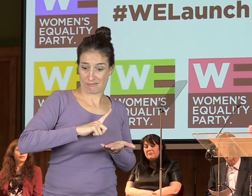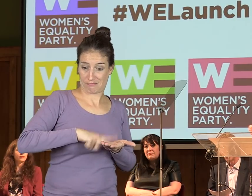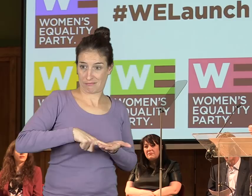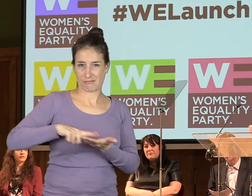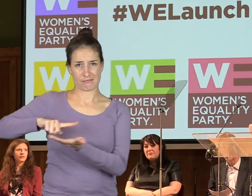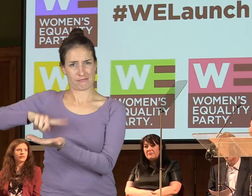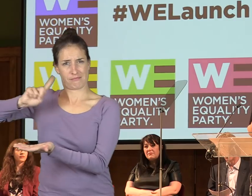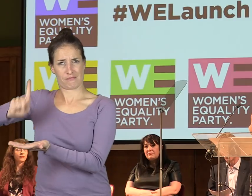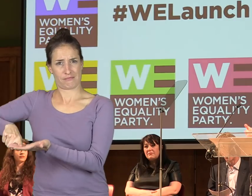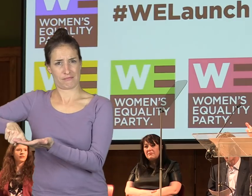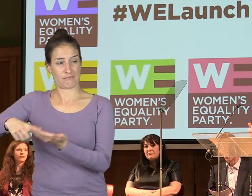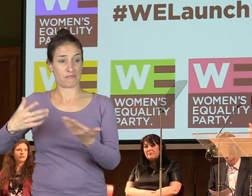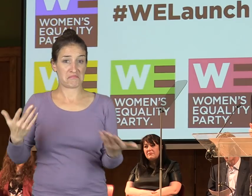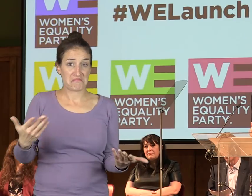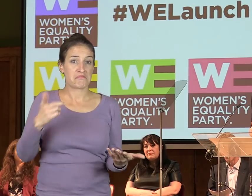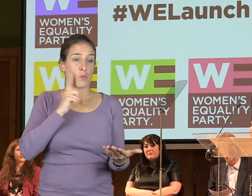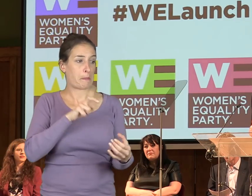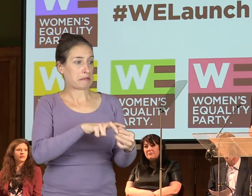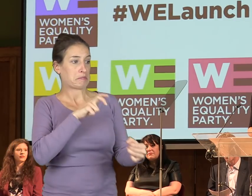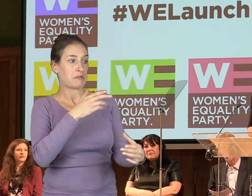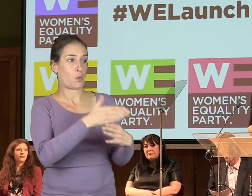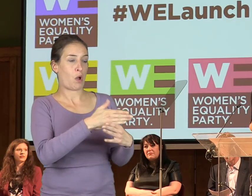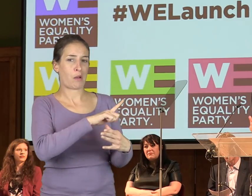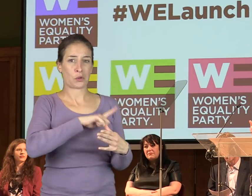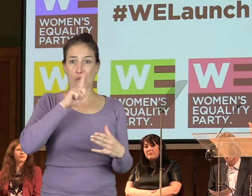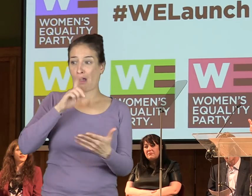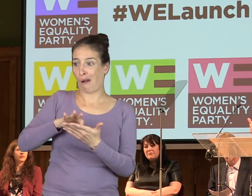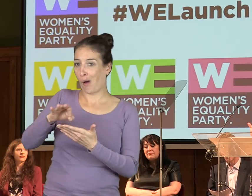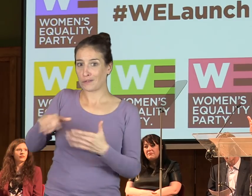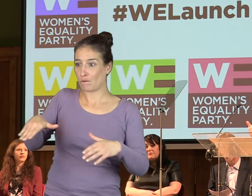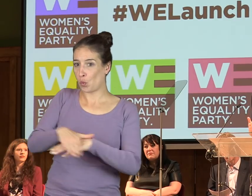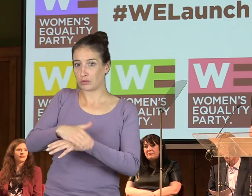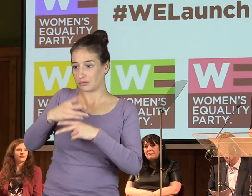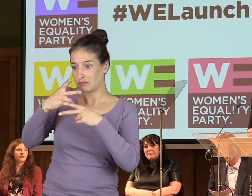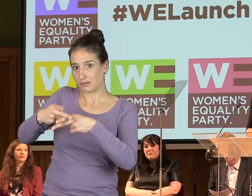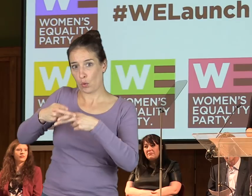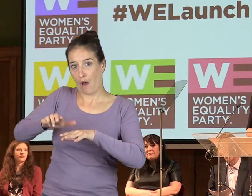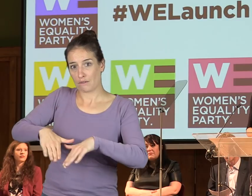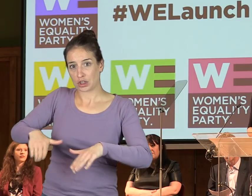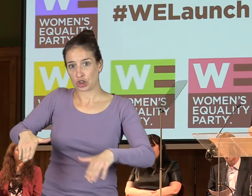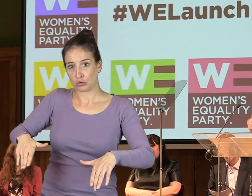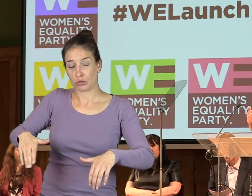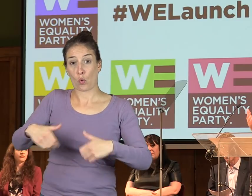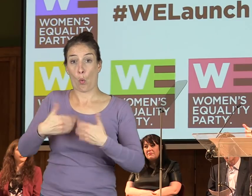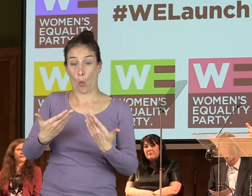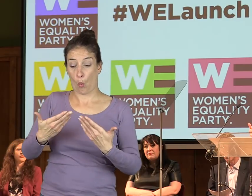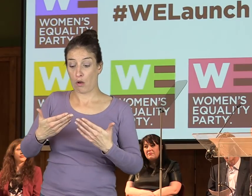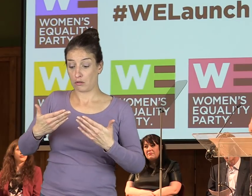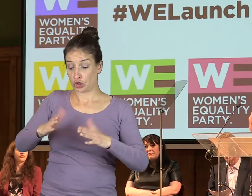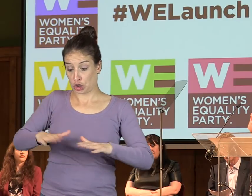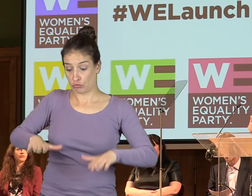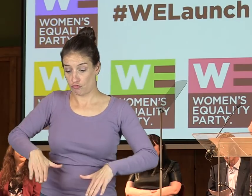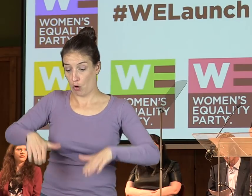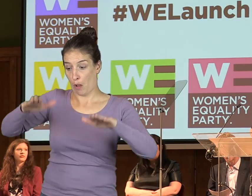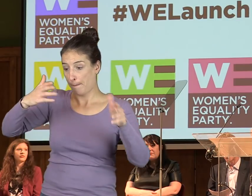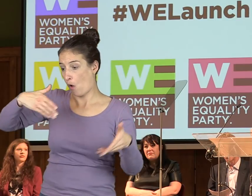childcare. They are not returning to work when their children are older because they're now caring for elderly parents. They are working in part-time